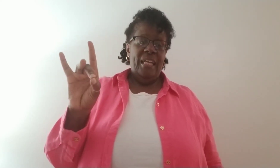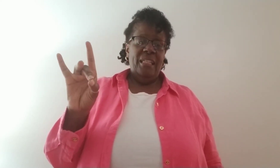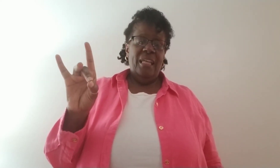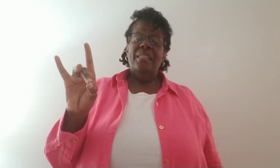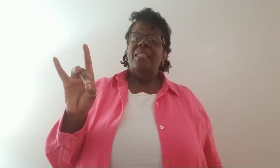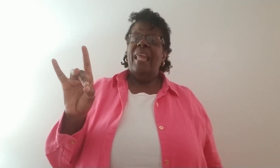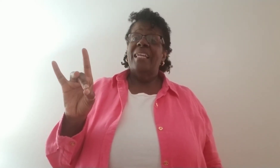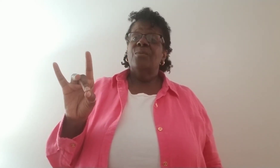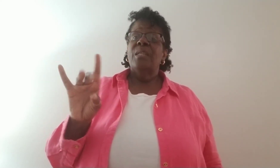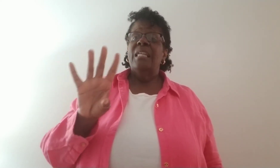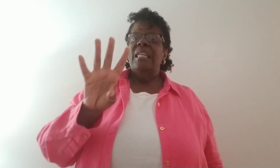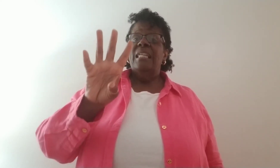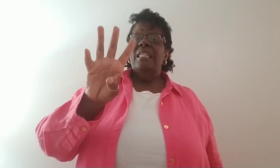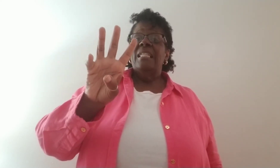848, and then the last one,